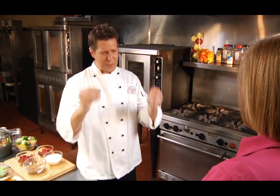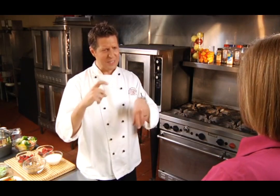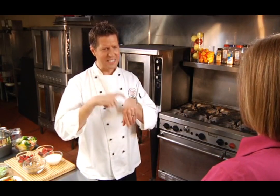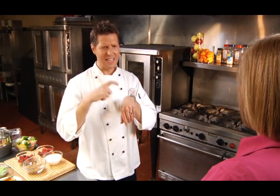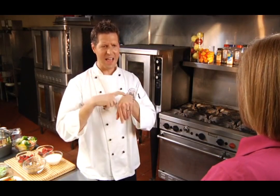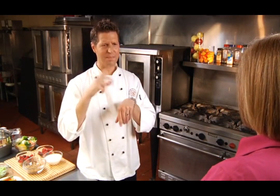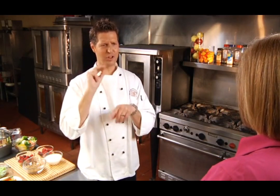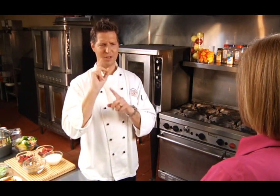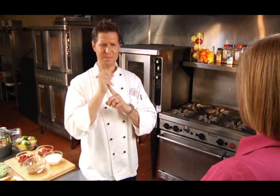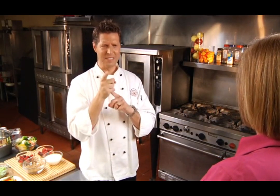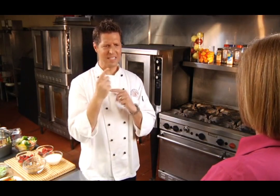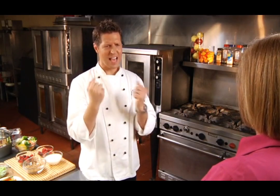minutes a day every day?